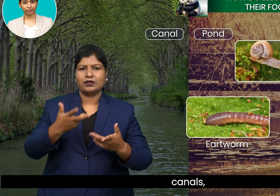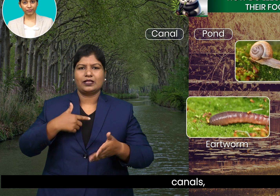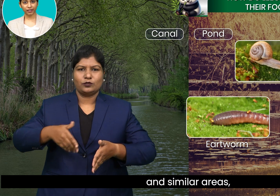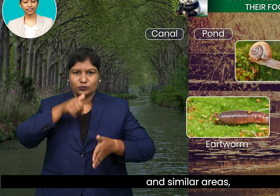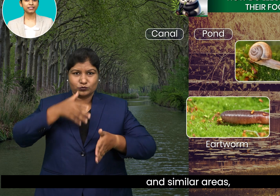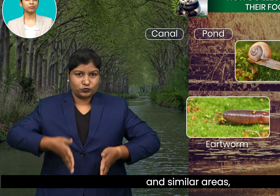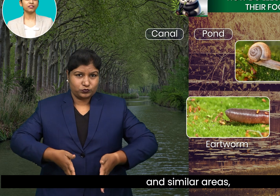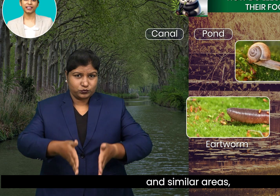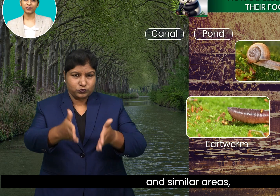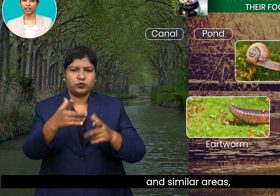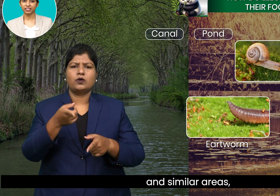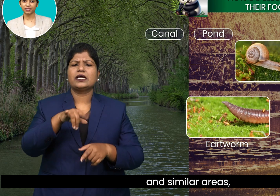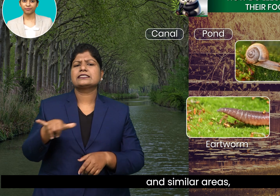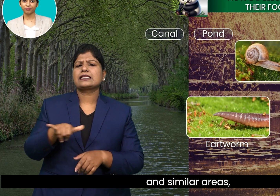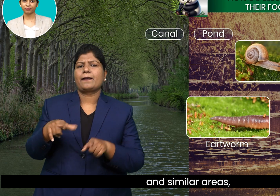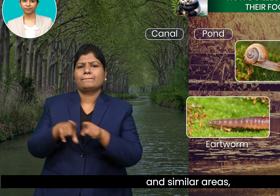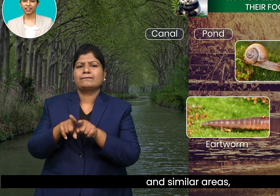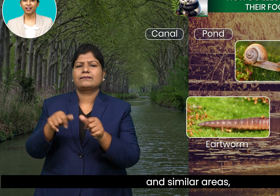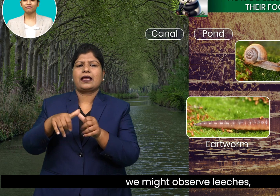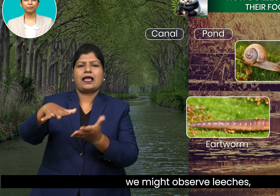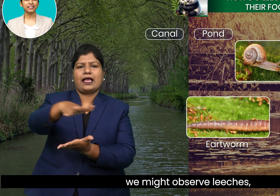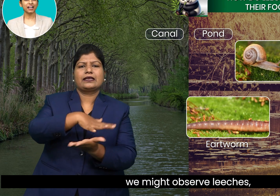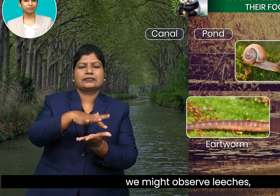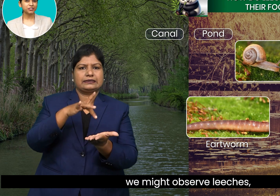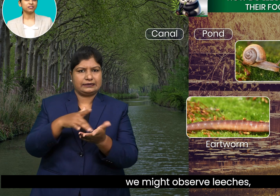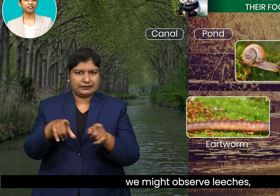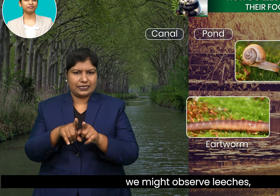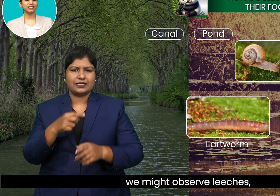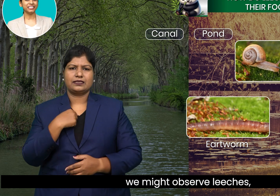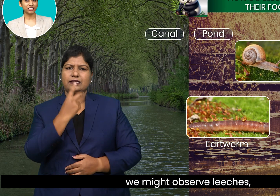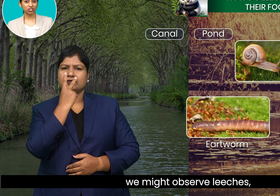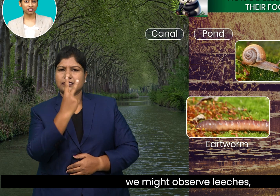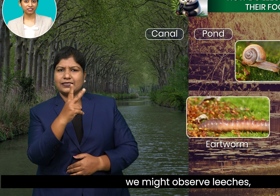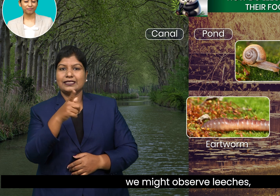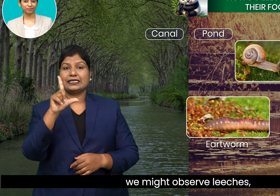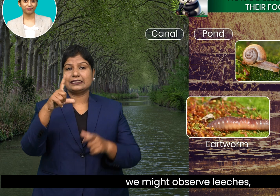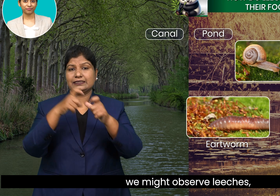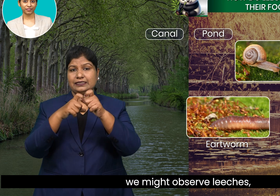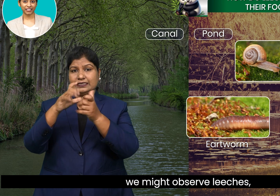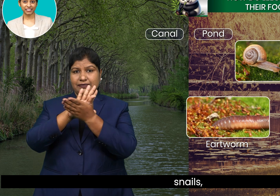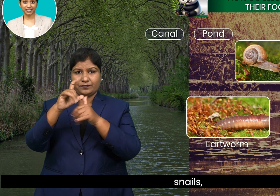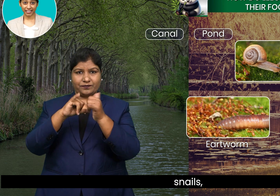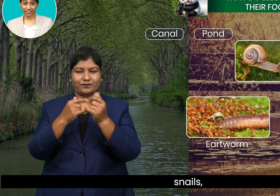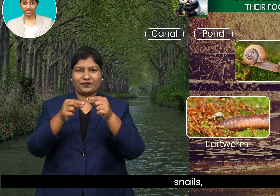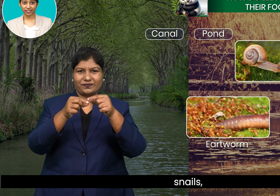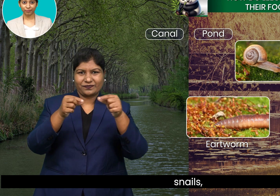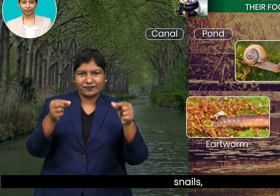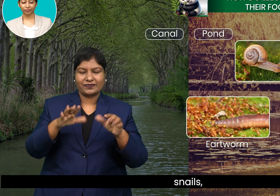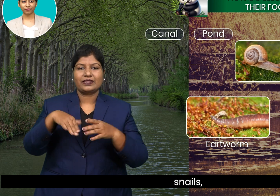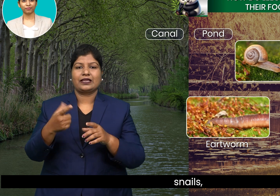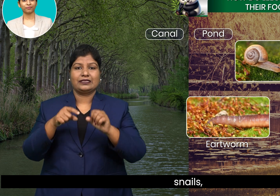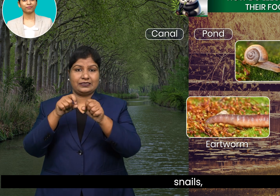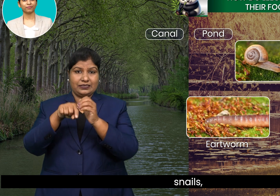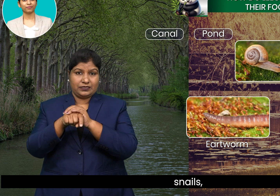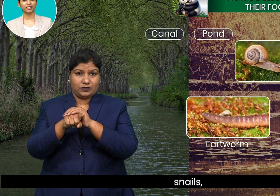canals, and similar areas, we might observe leeches, snails,